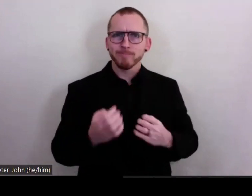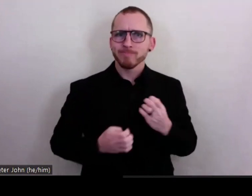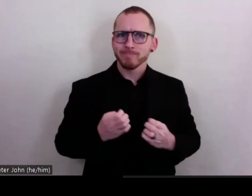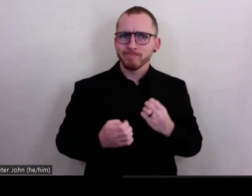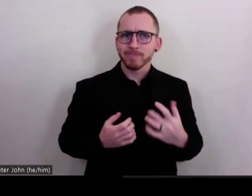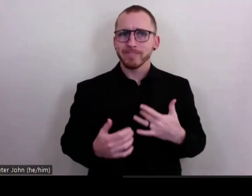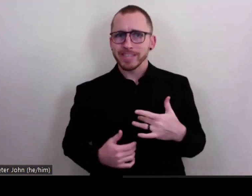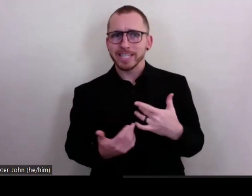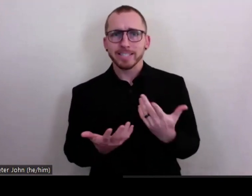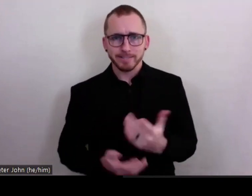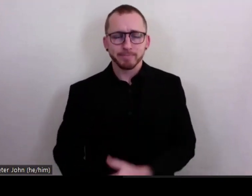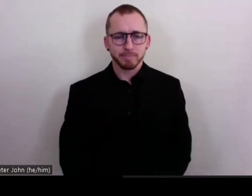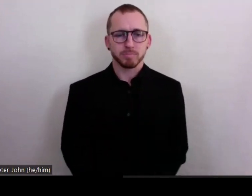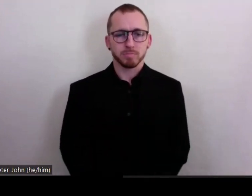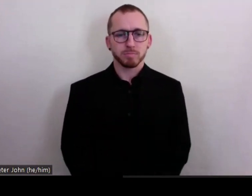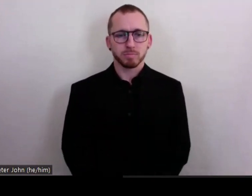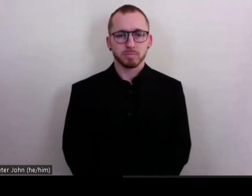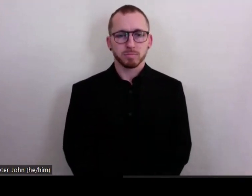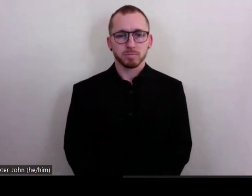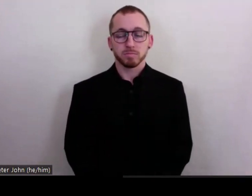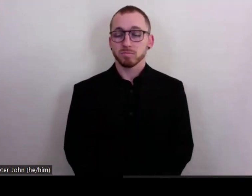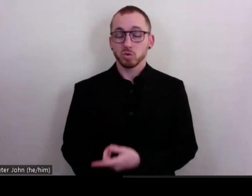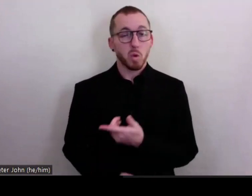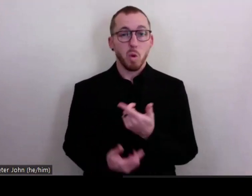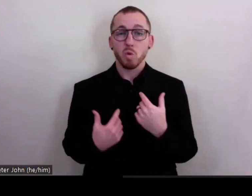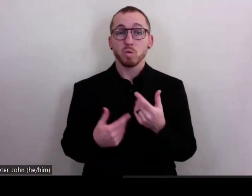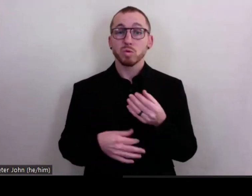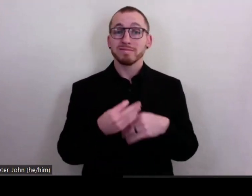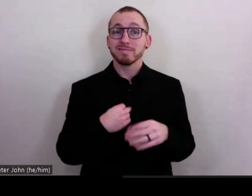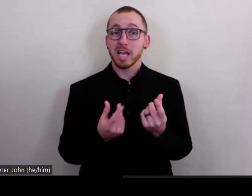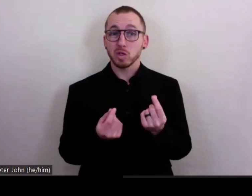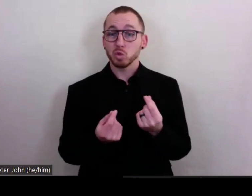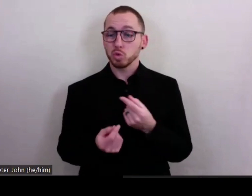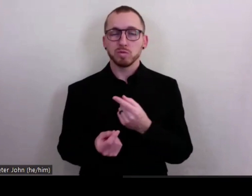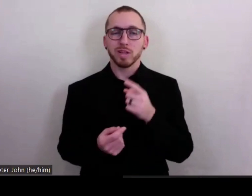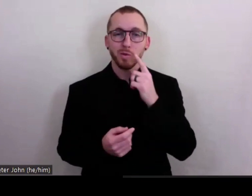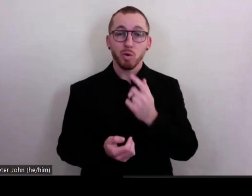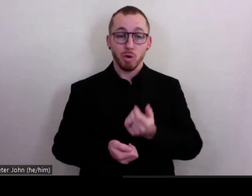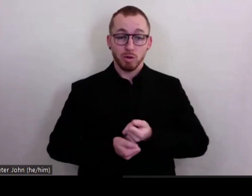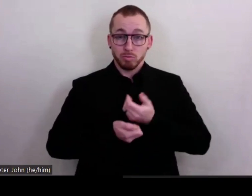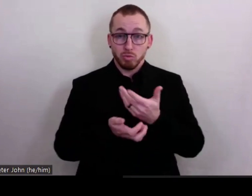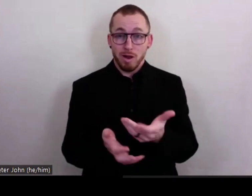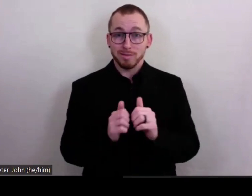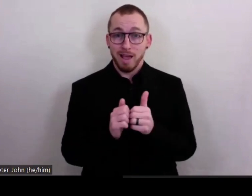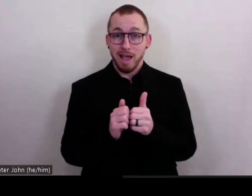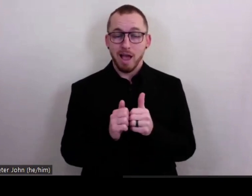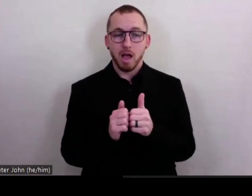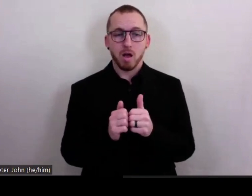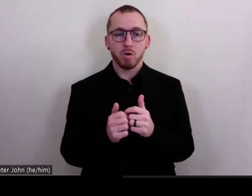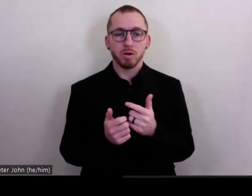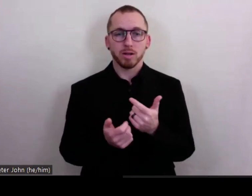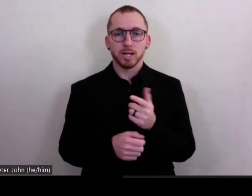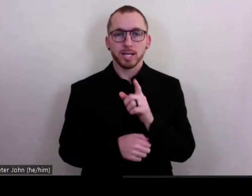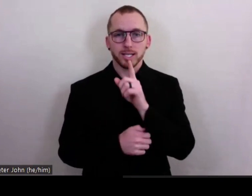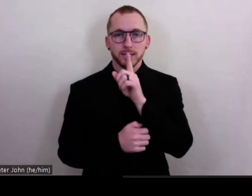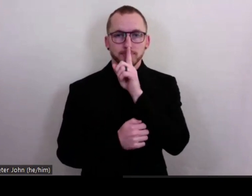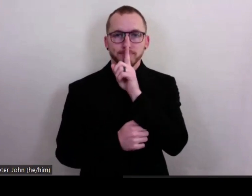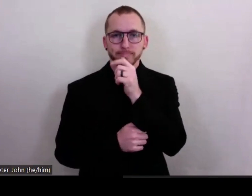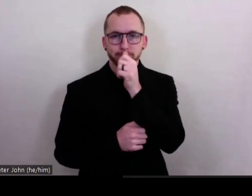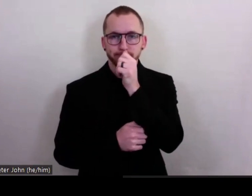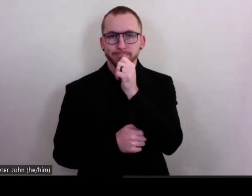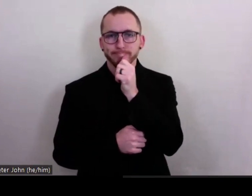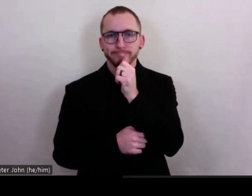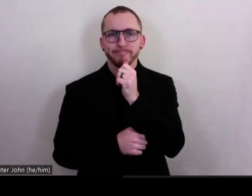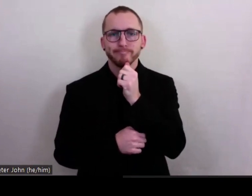express their feelings through numbing, through anger or rage, through shame. And I want to be